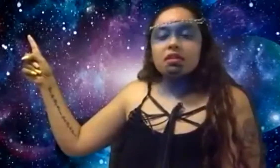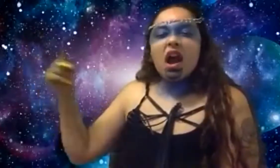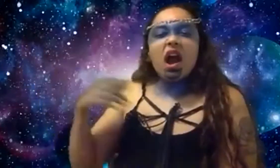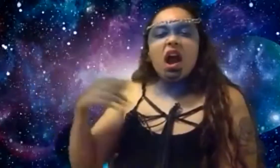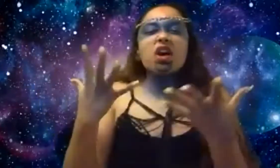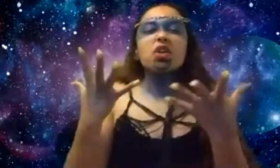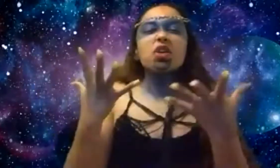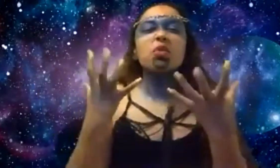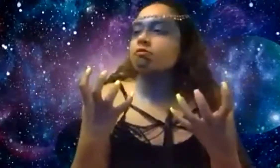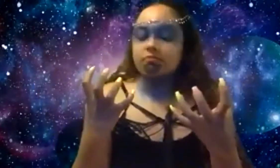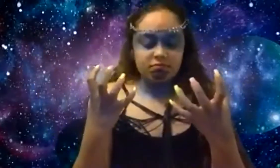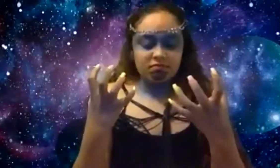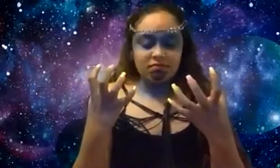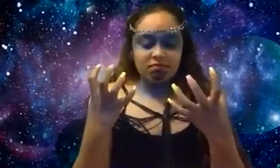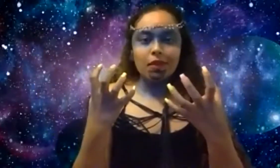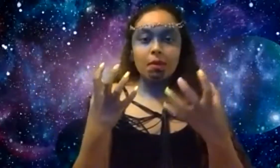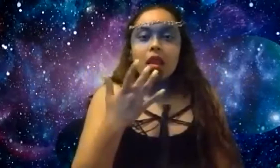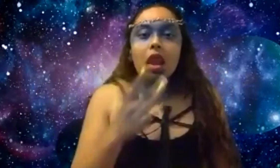I saw a red glow.